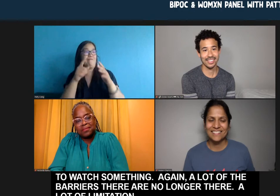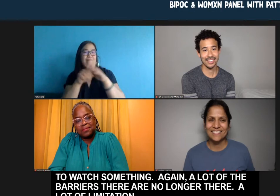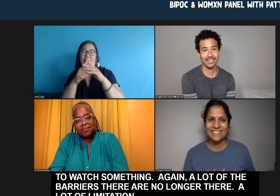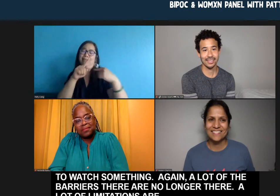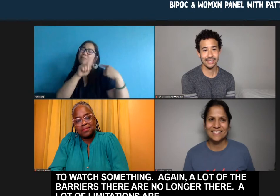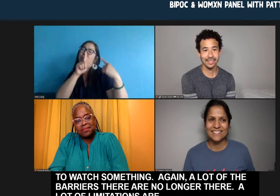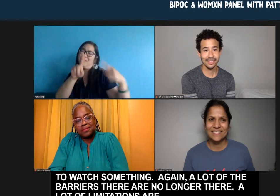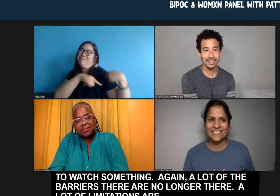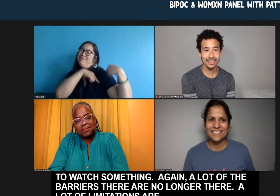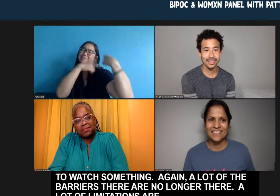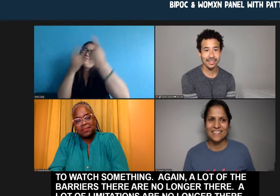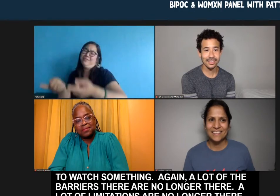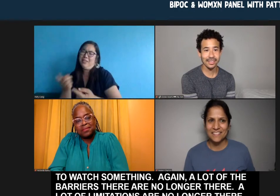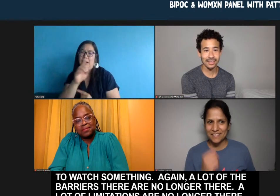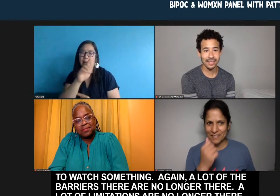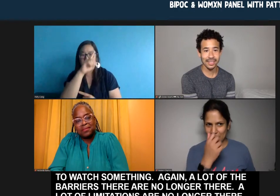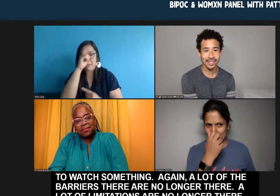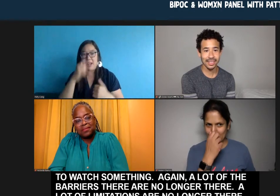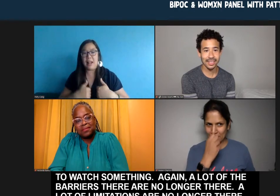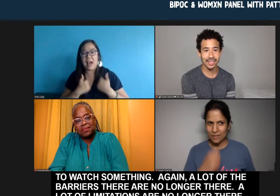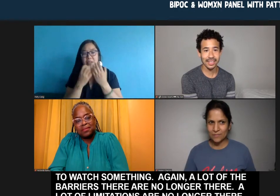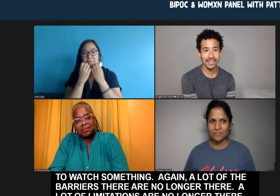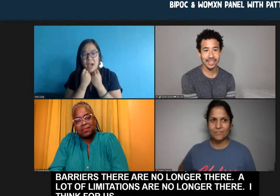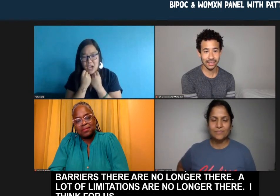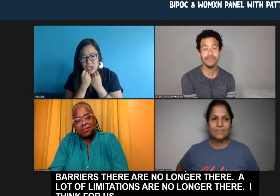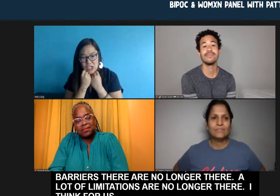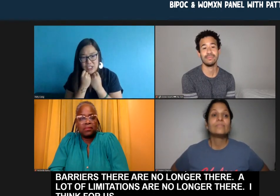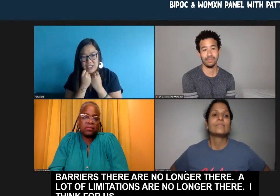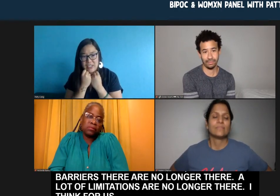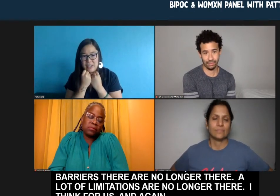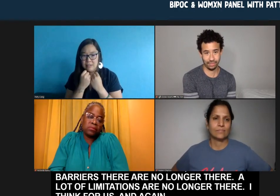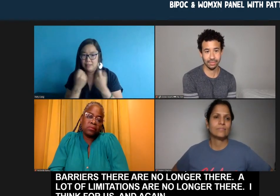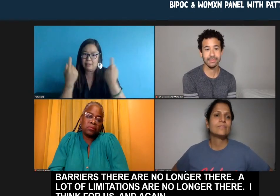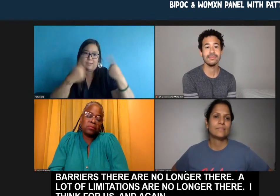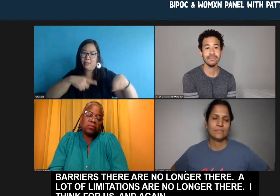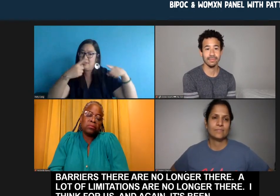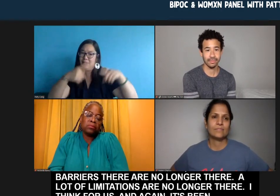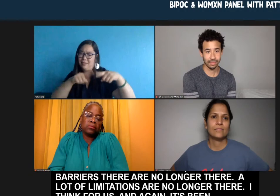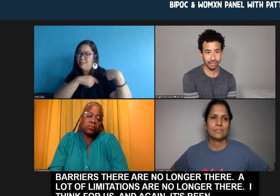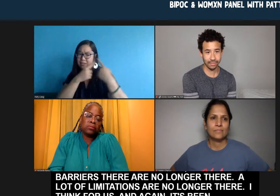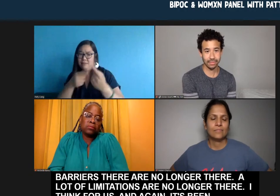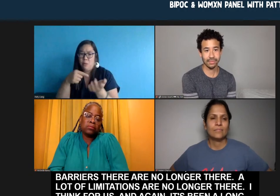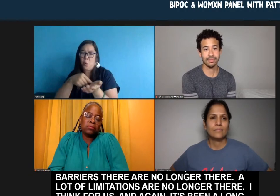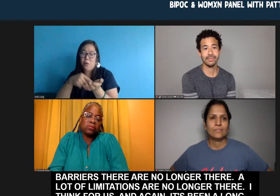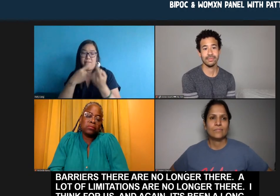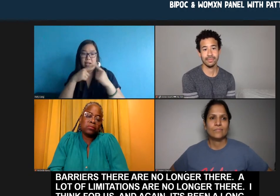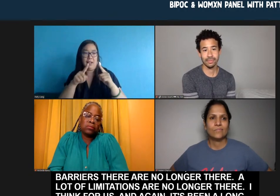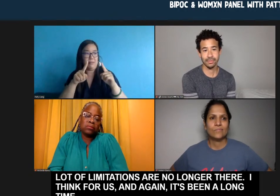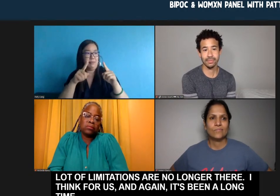us, and again, it's been a long time that this has been our passion. This has been something that